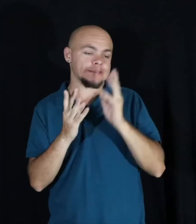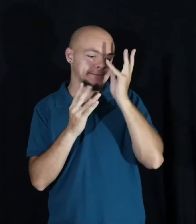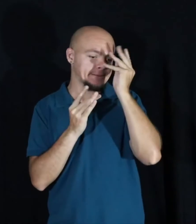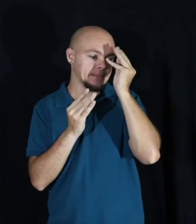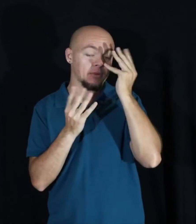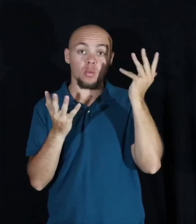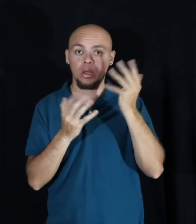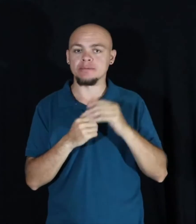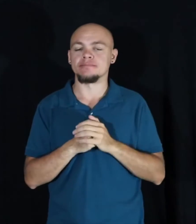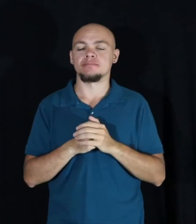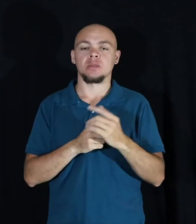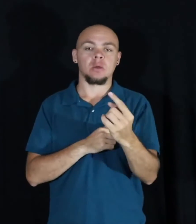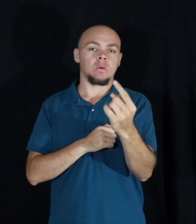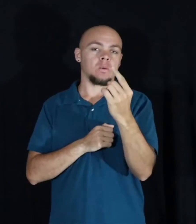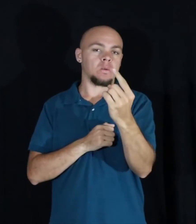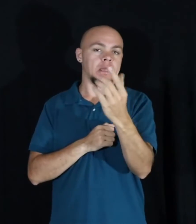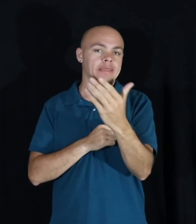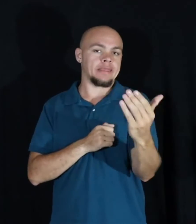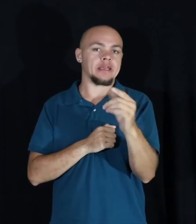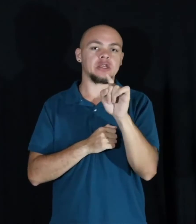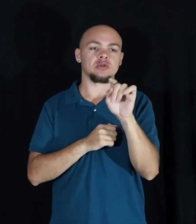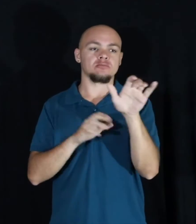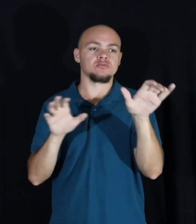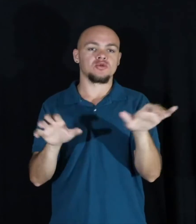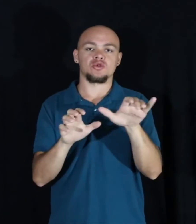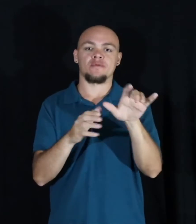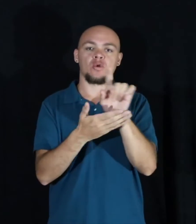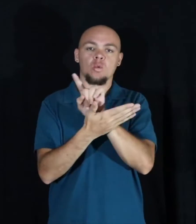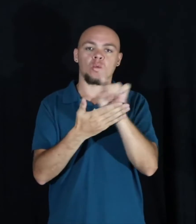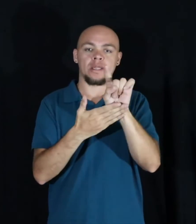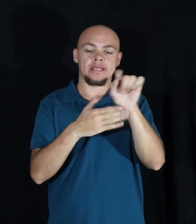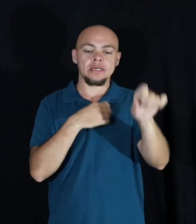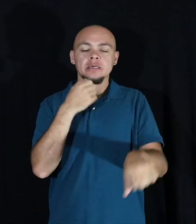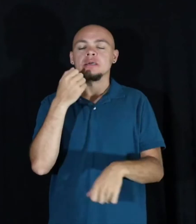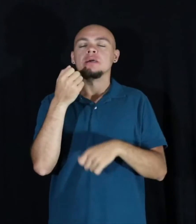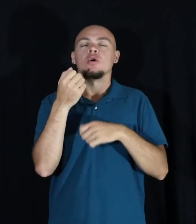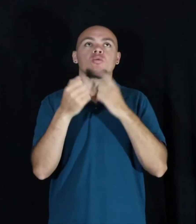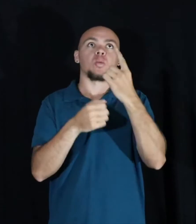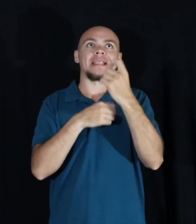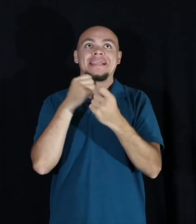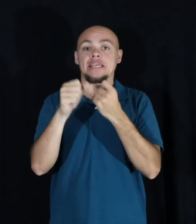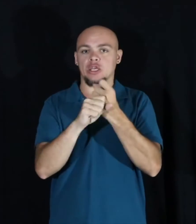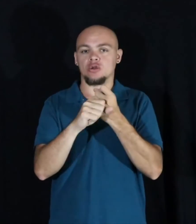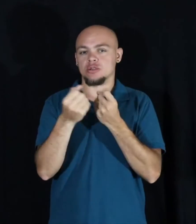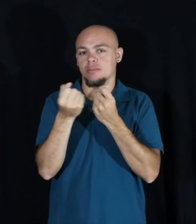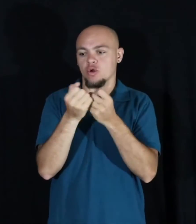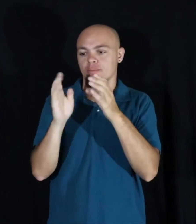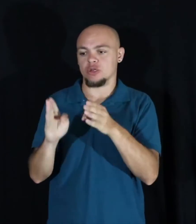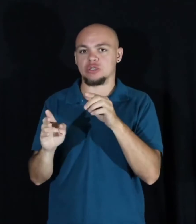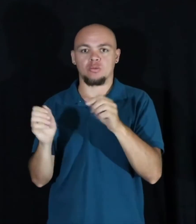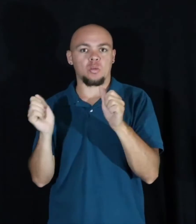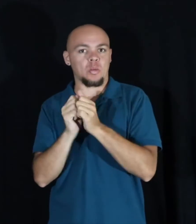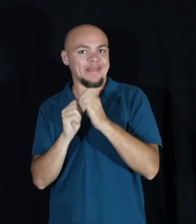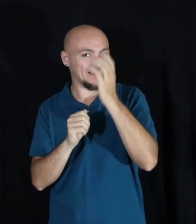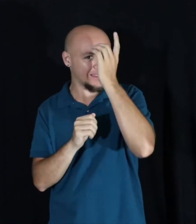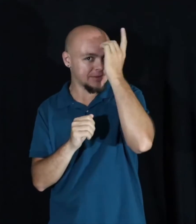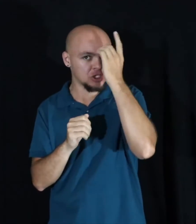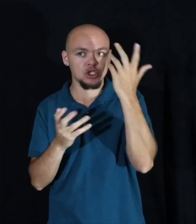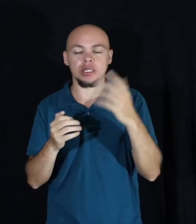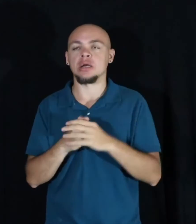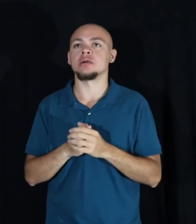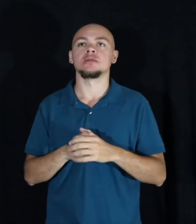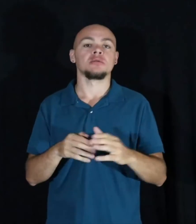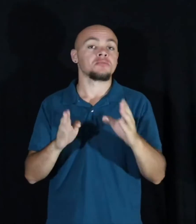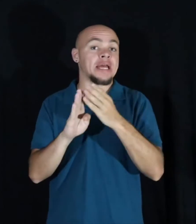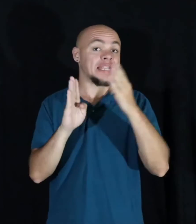what is one thing you could do over the next year to support someone with dementia. Maybe it's checking in on them, a neighbor or a